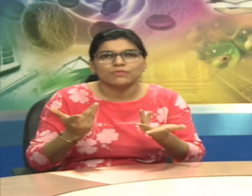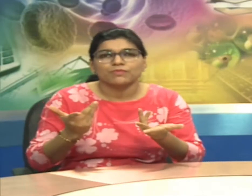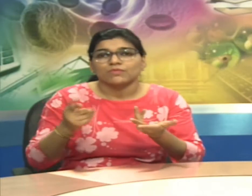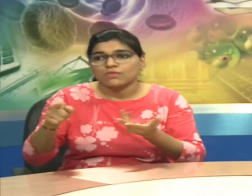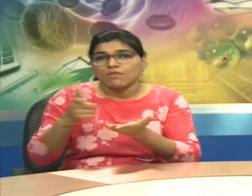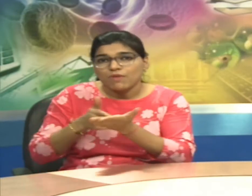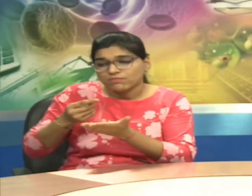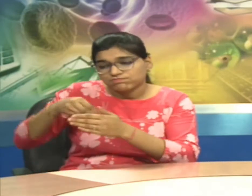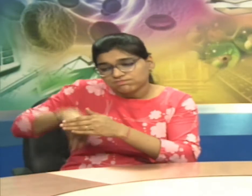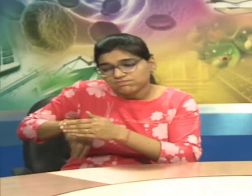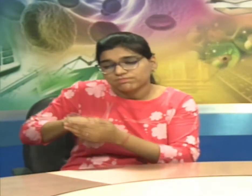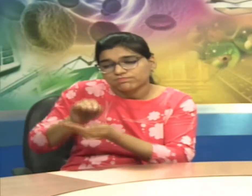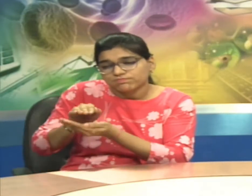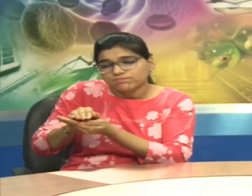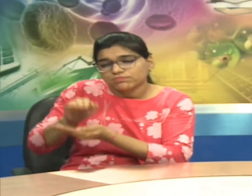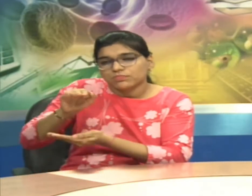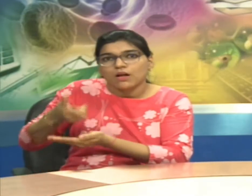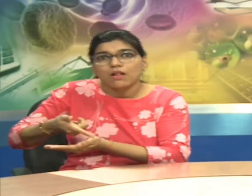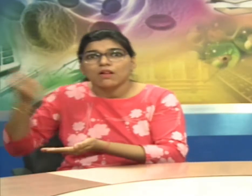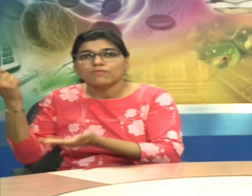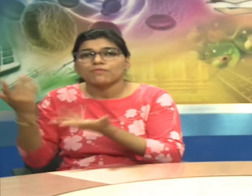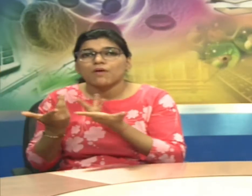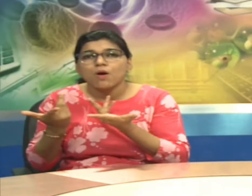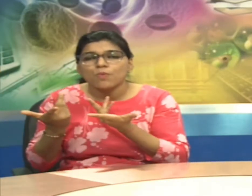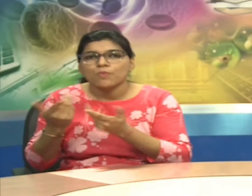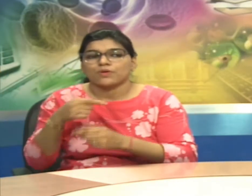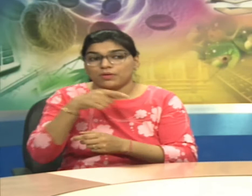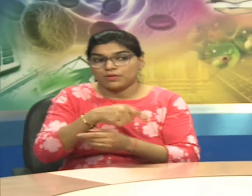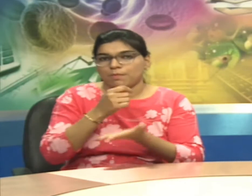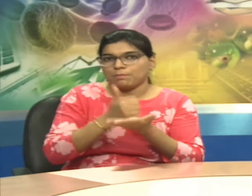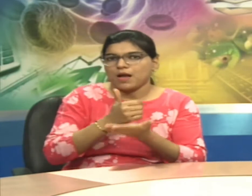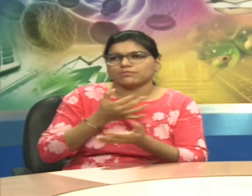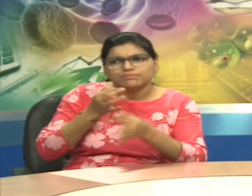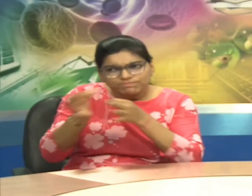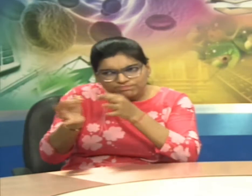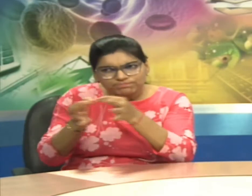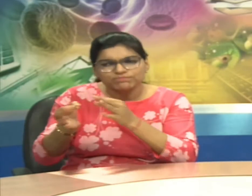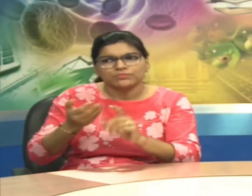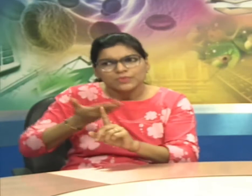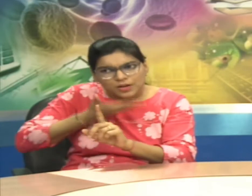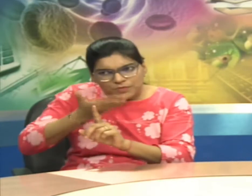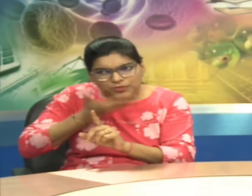in farmers grow different kind of plants,